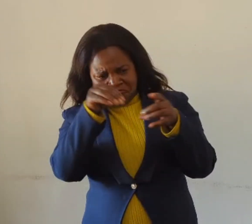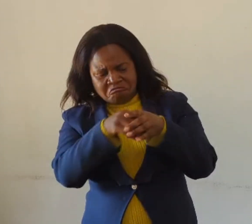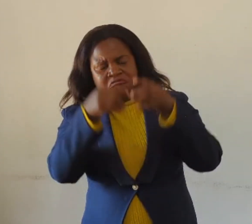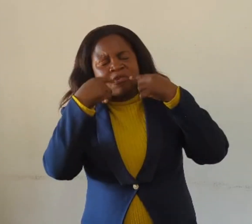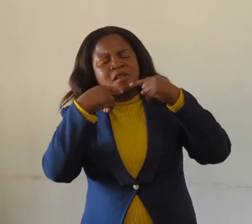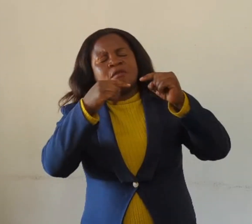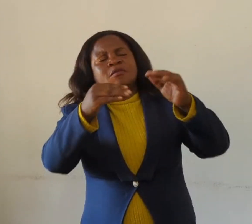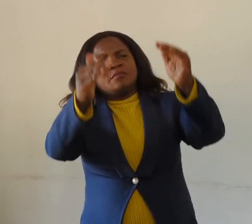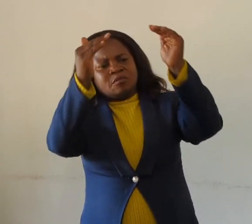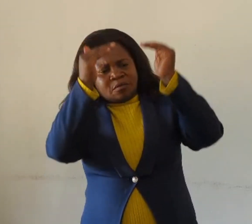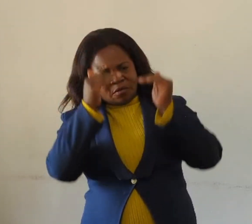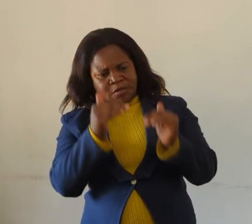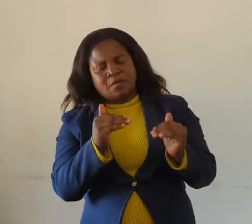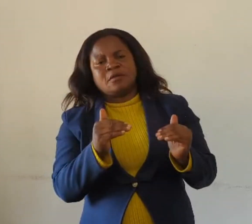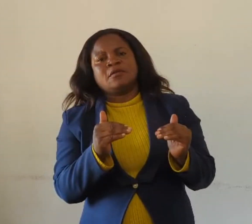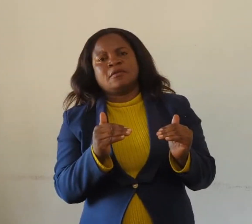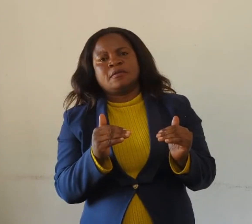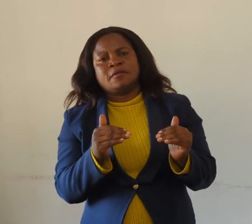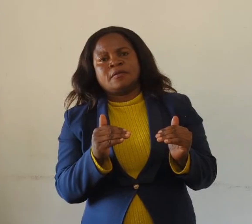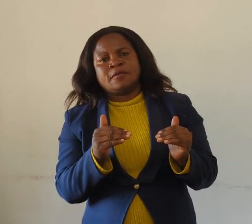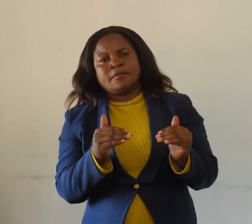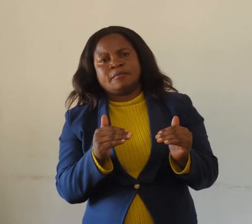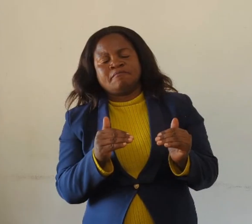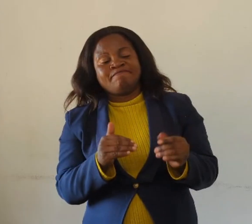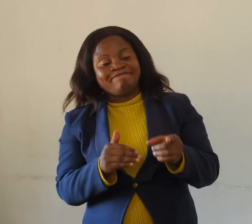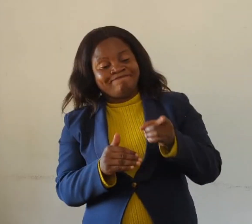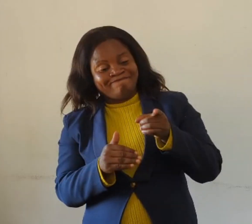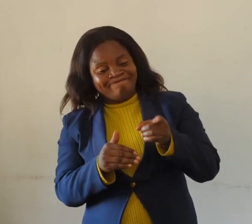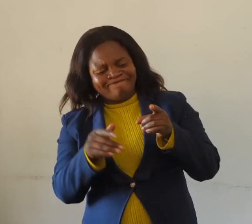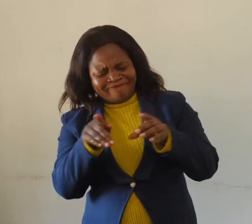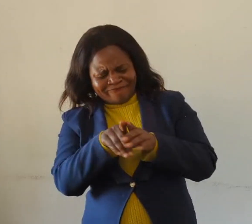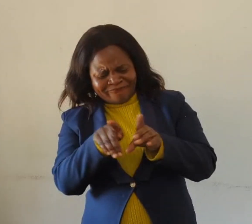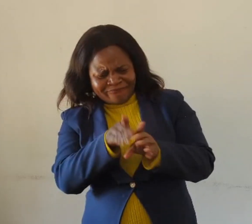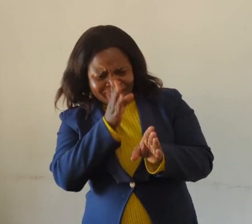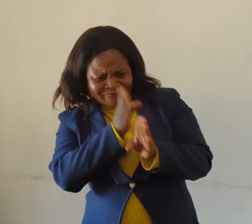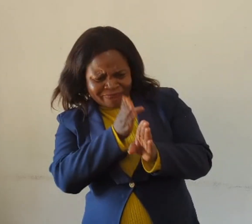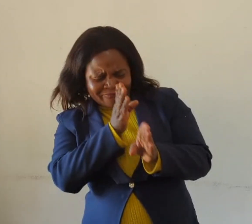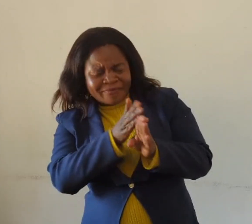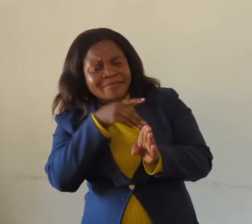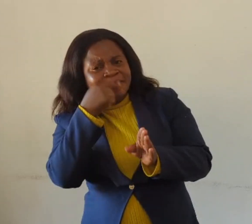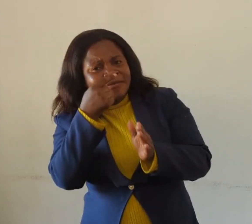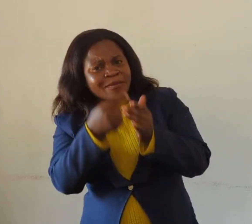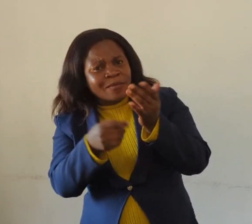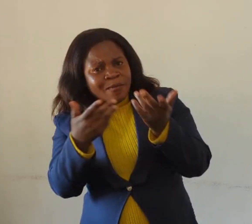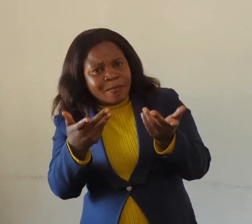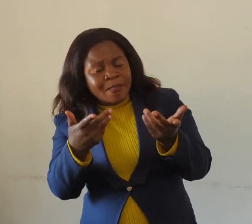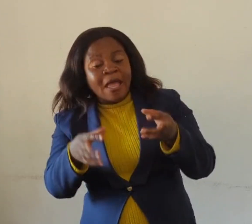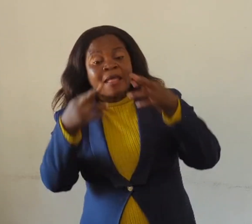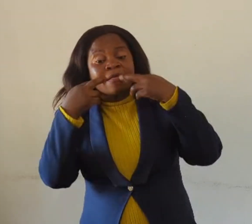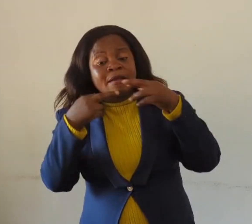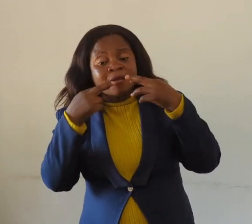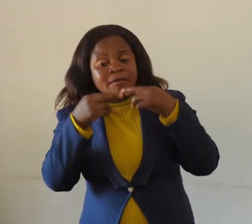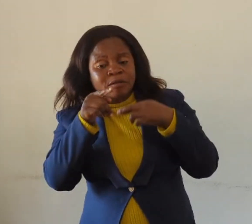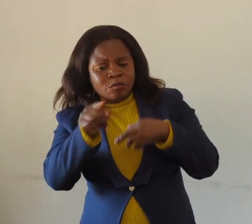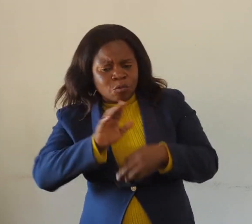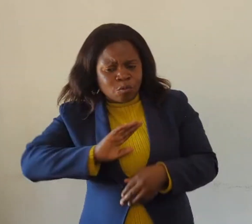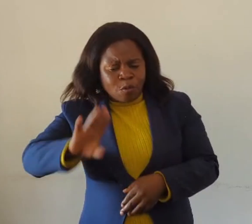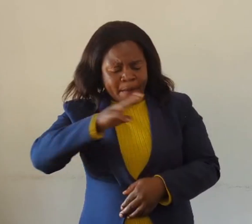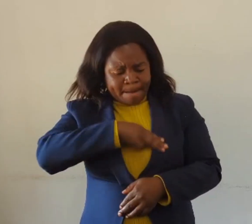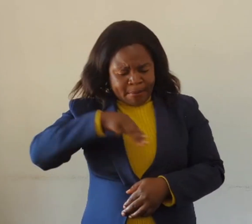stage. It also specifically says that results for a member of parliament,